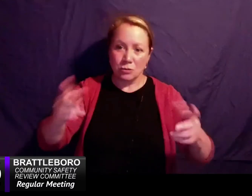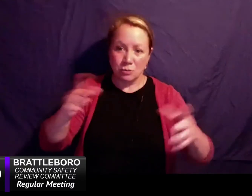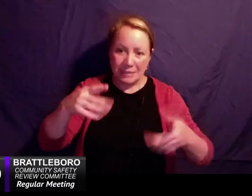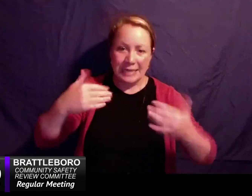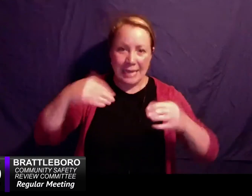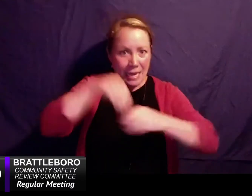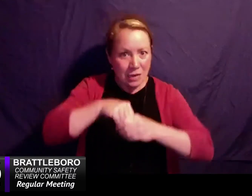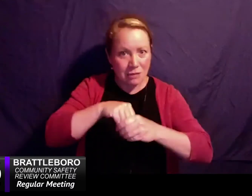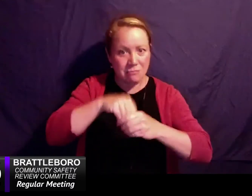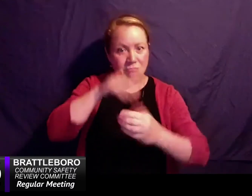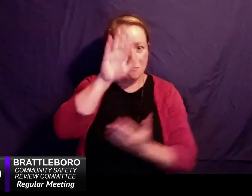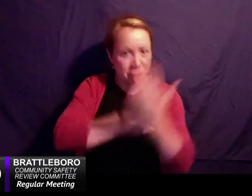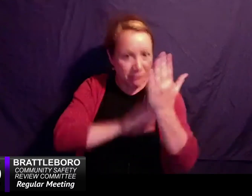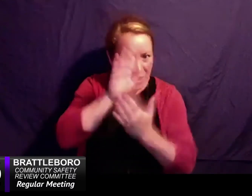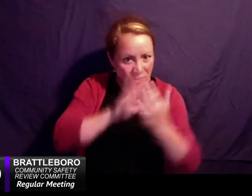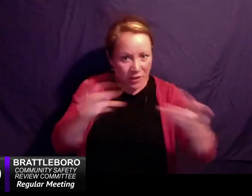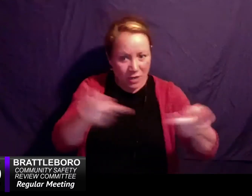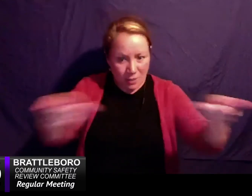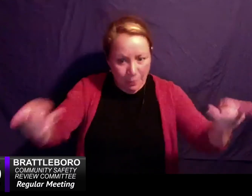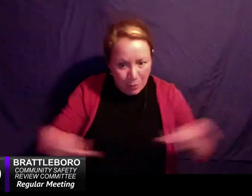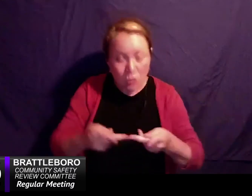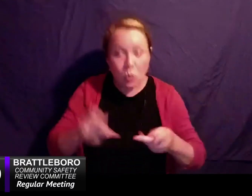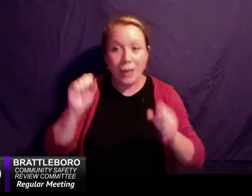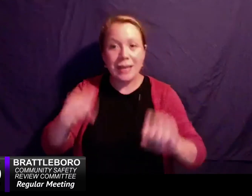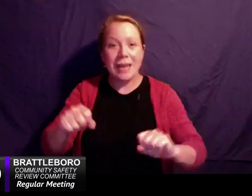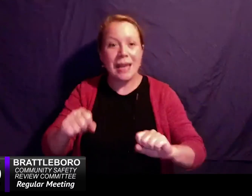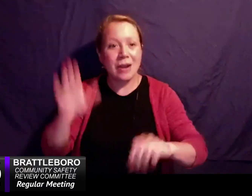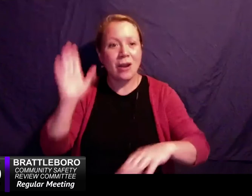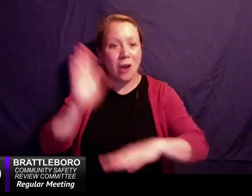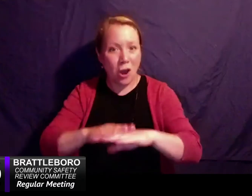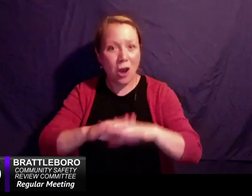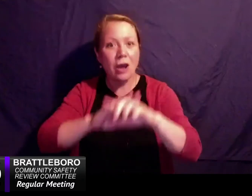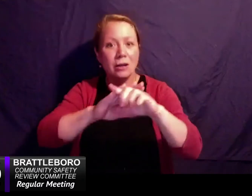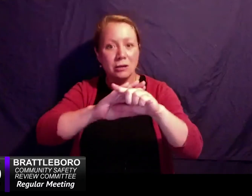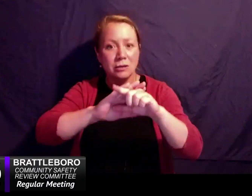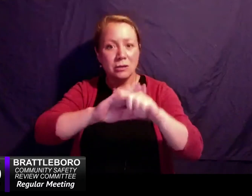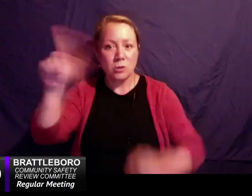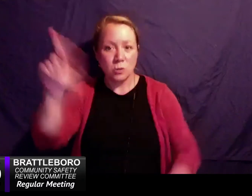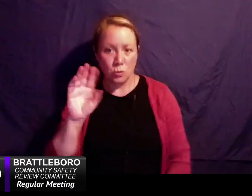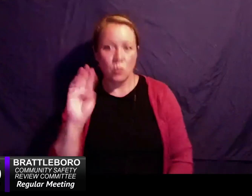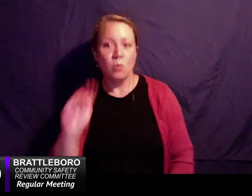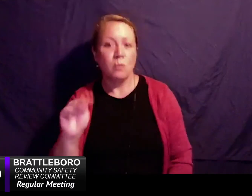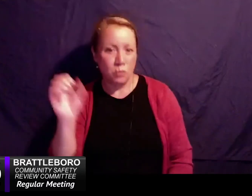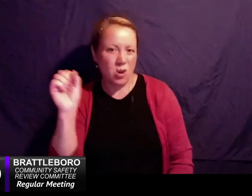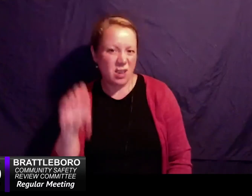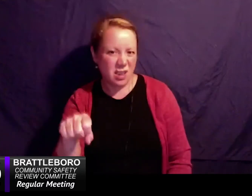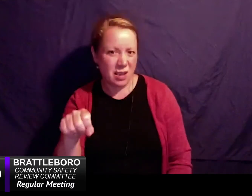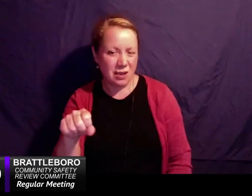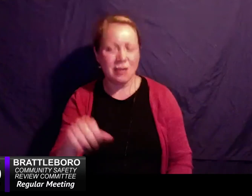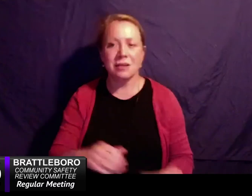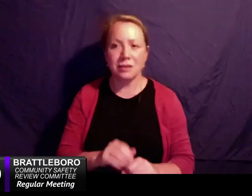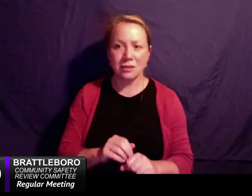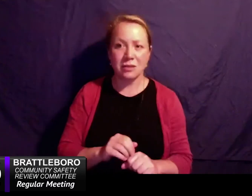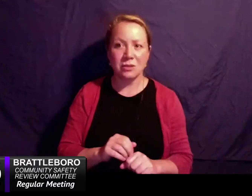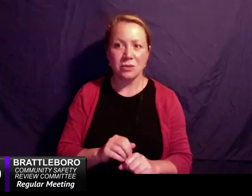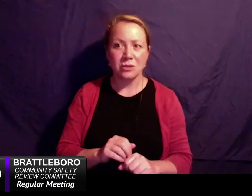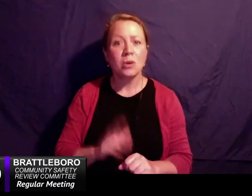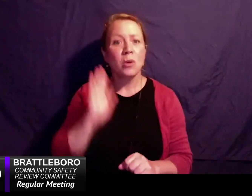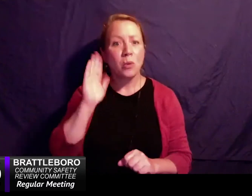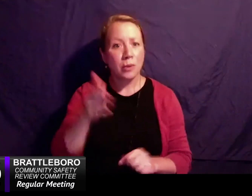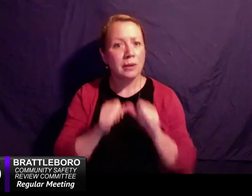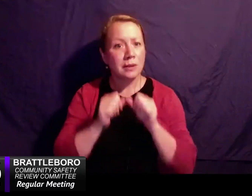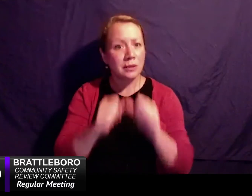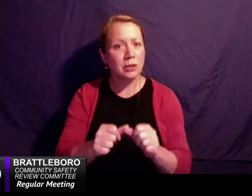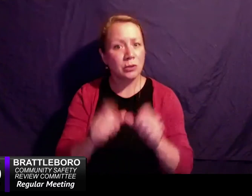the meeting. So Zoomlandia becomes our meeting location, and we're going to continue to meet on